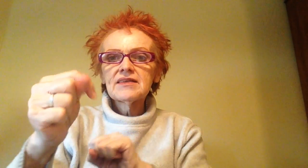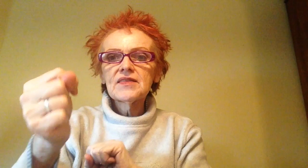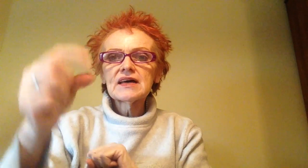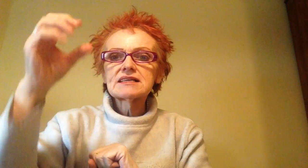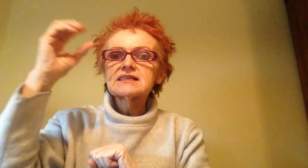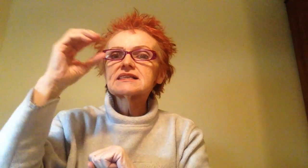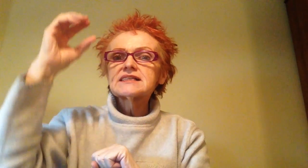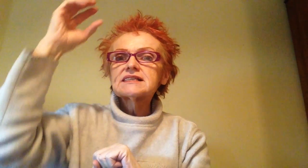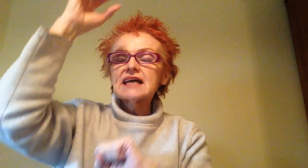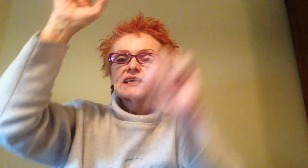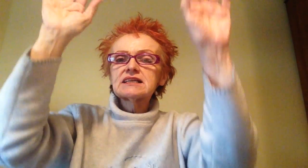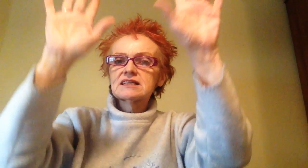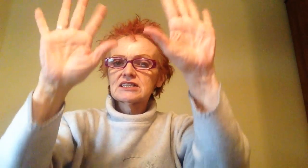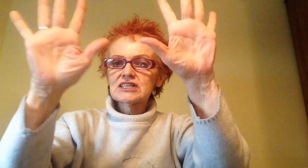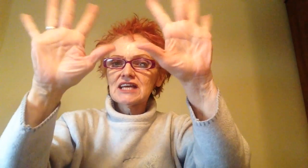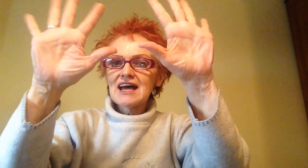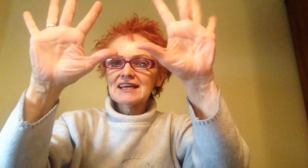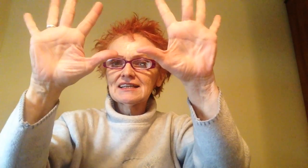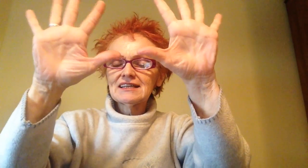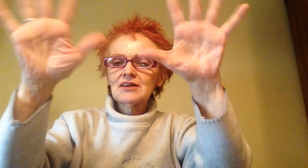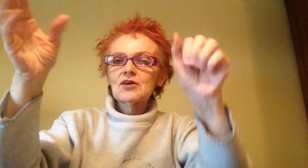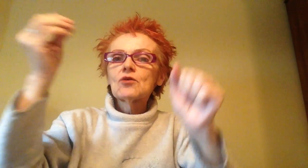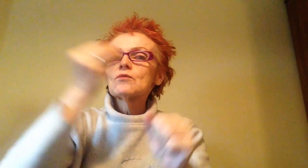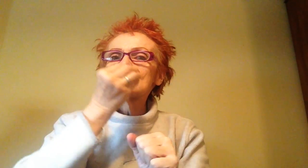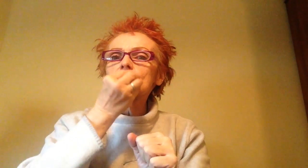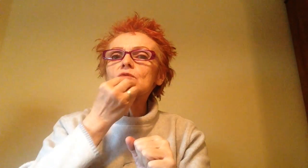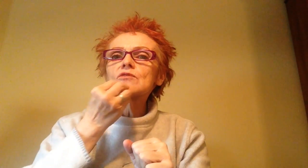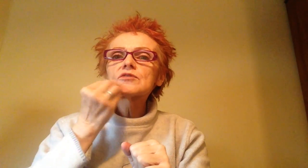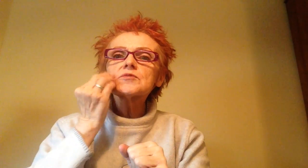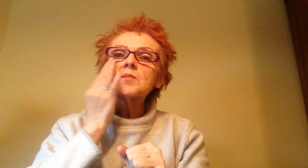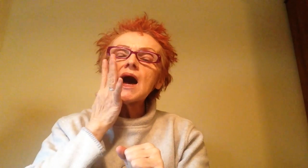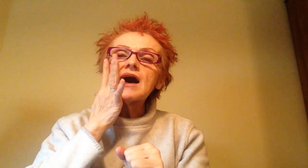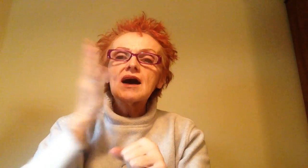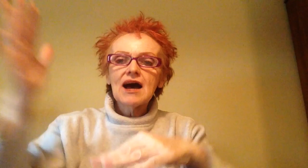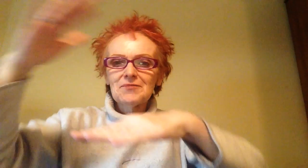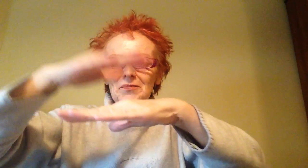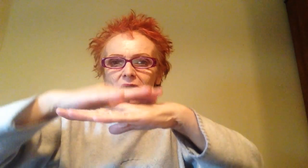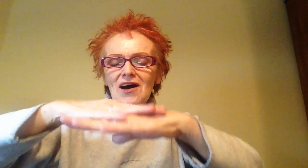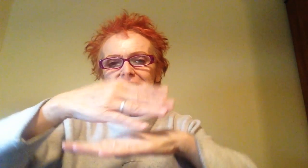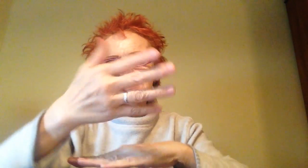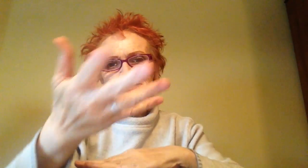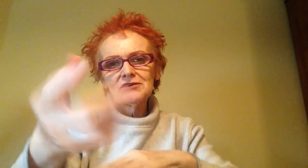the sun shine warm upon